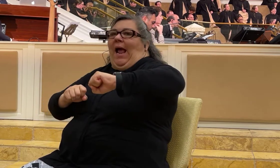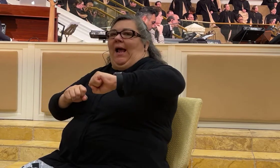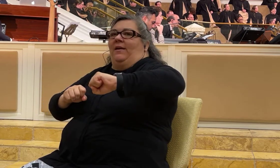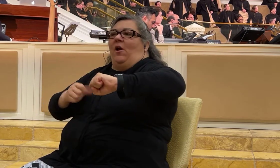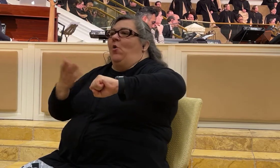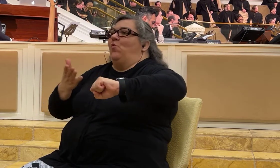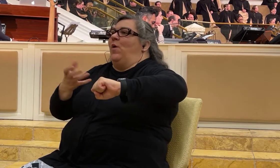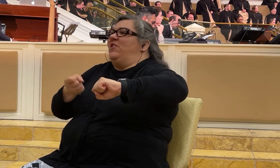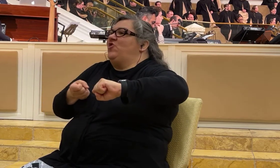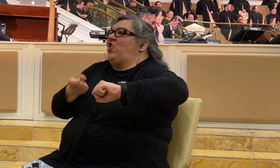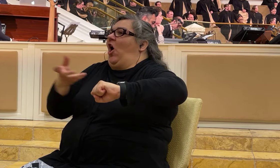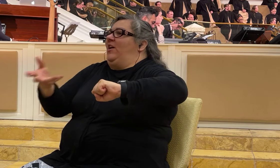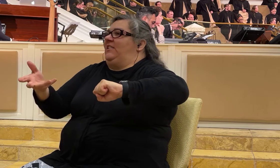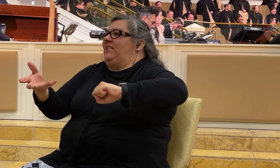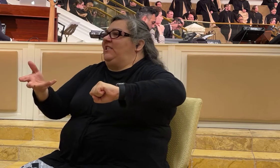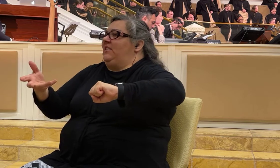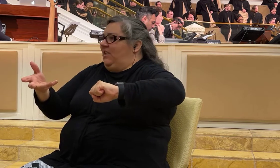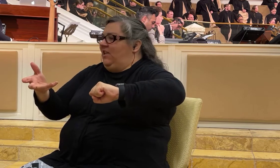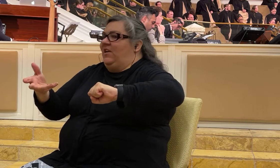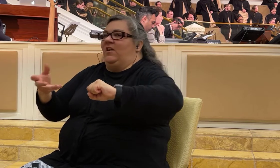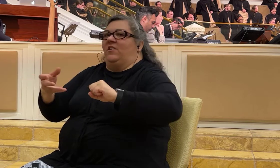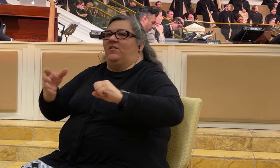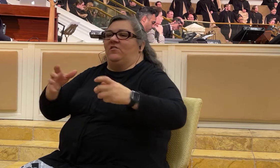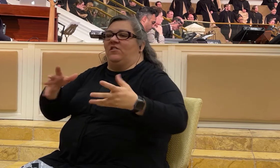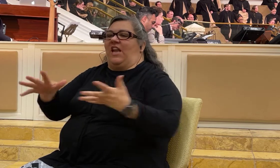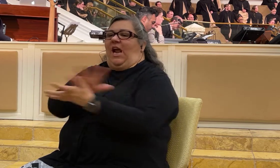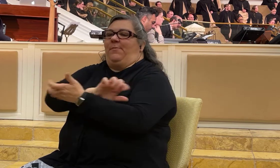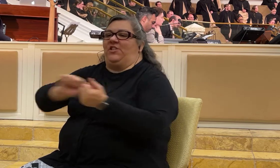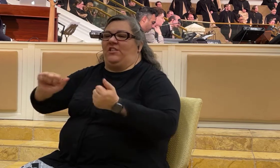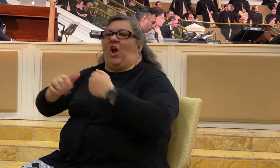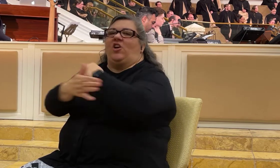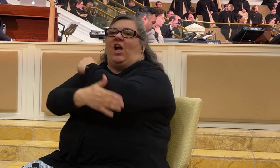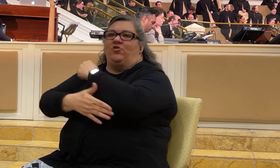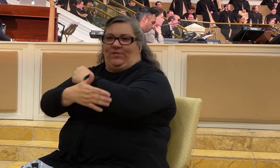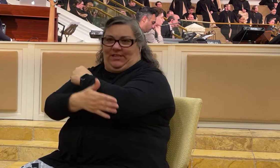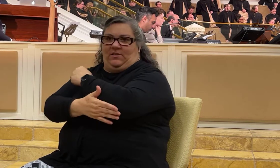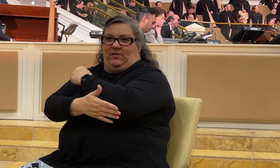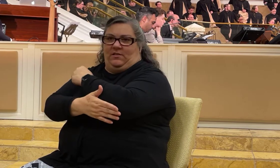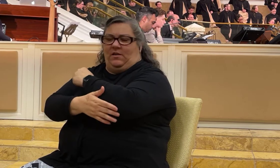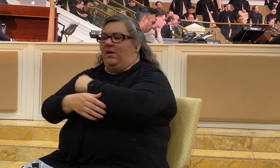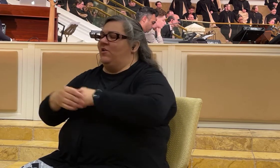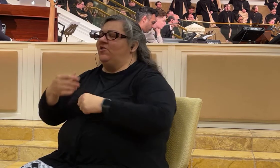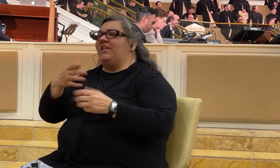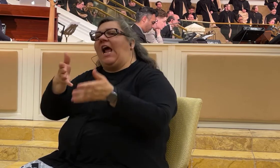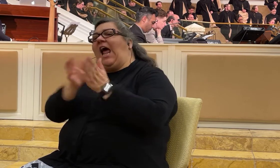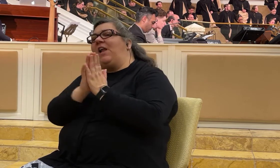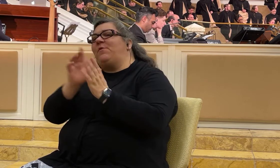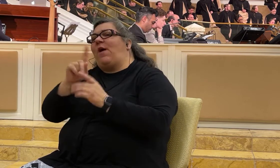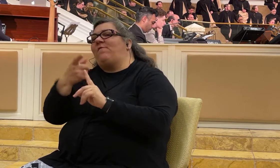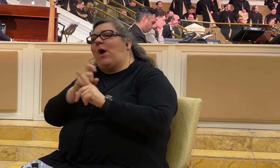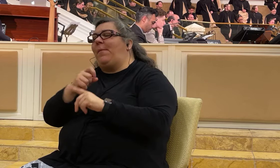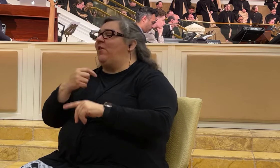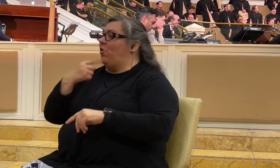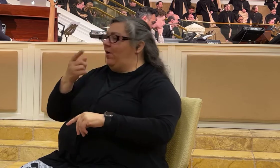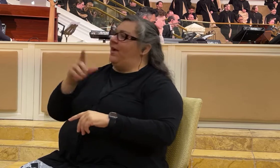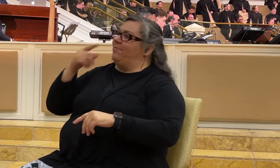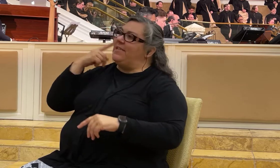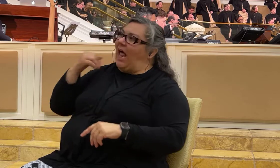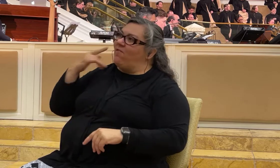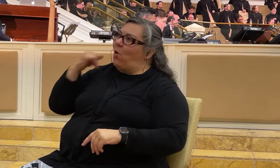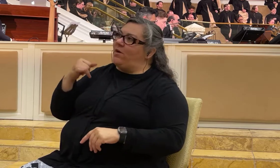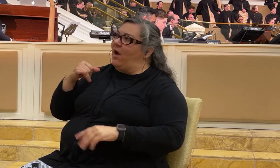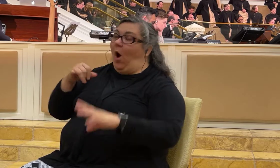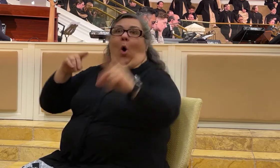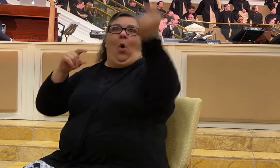are destructive to our country. And she said, where are you from? I said, I'm from California. And immediately